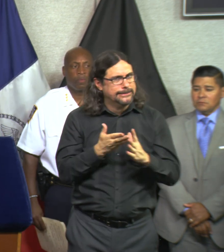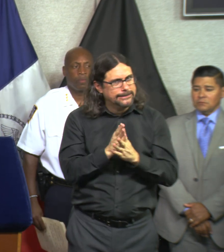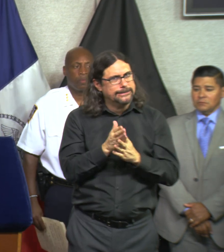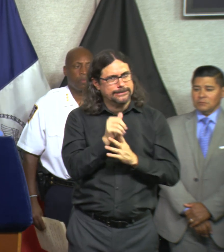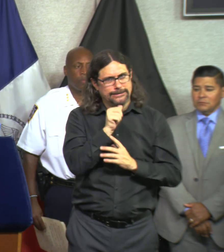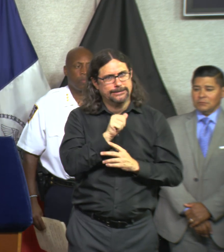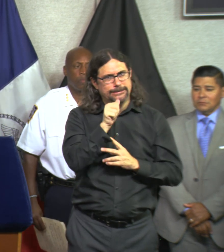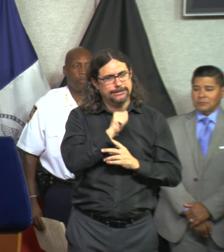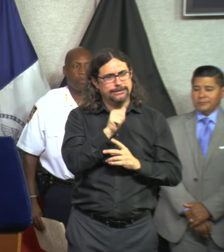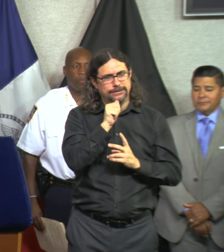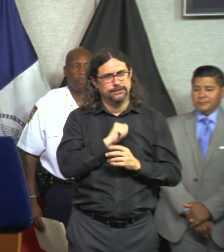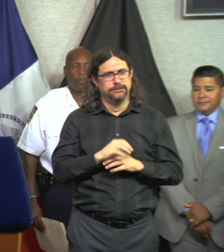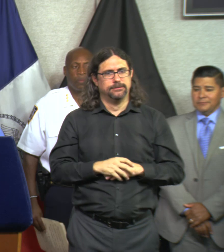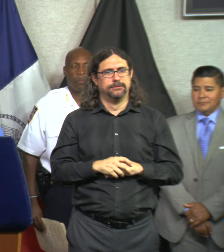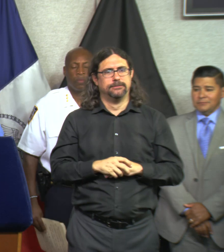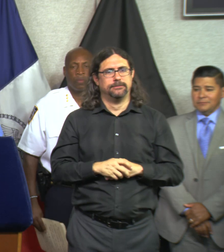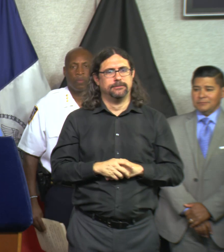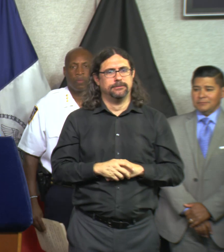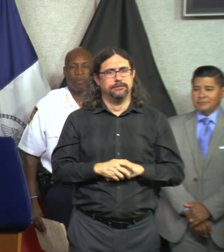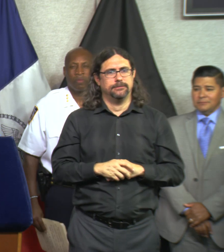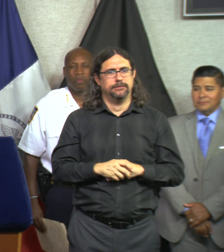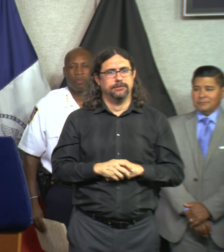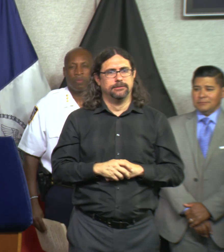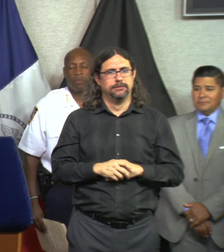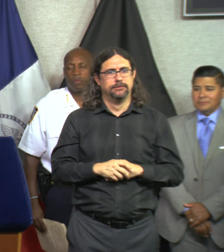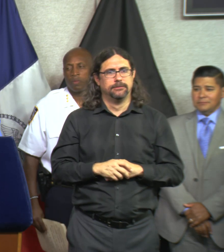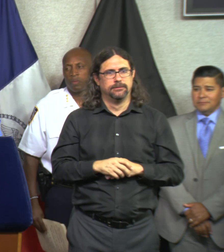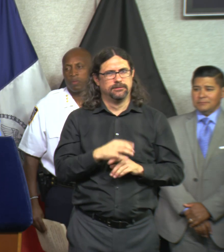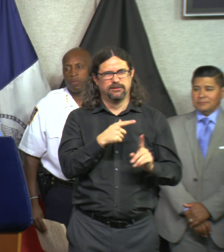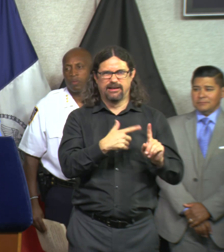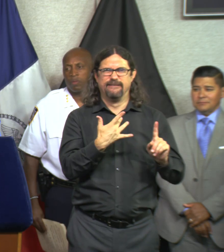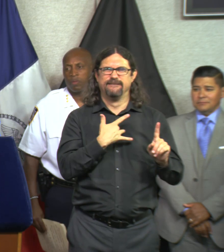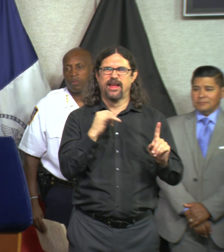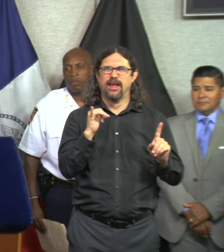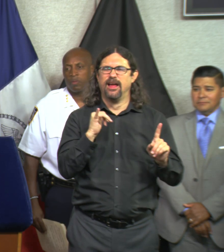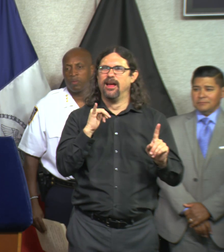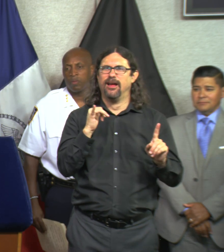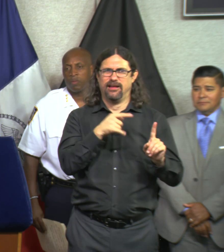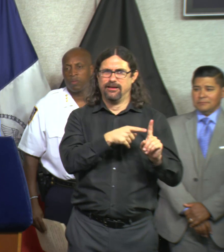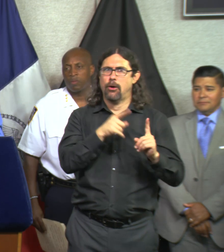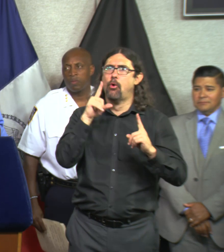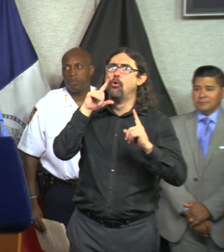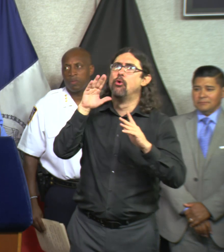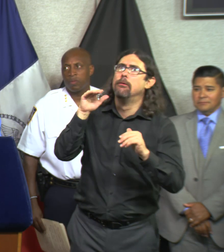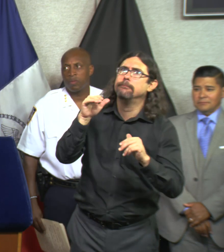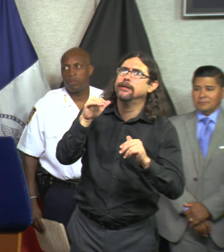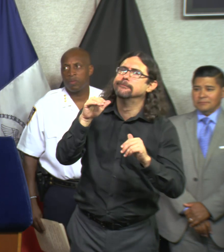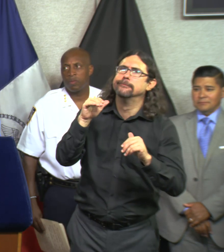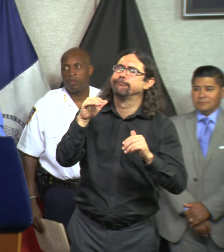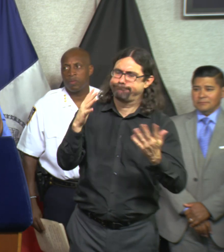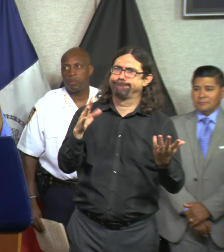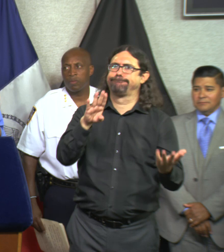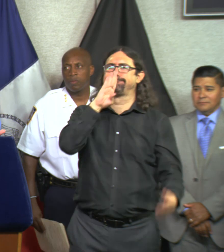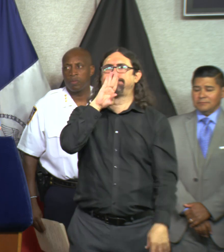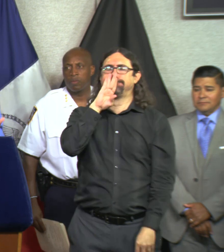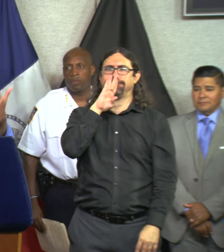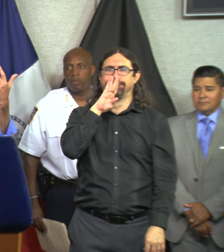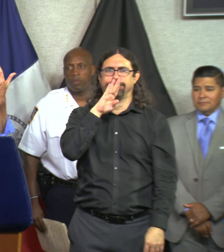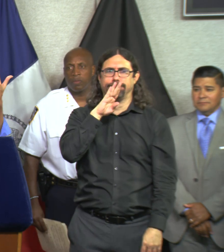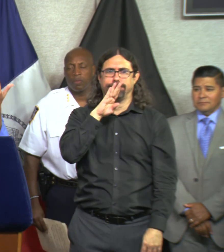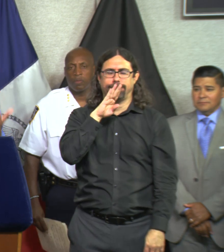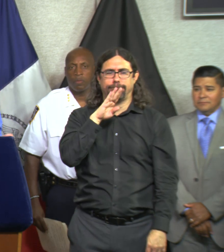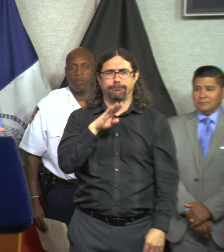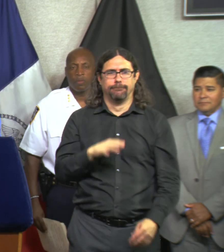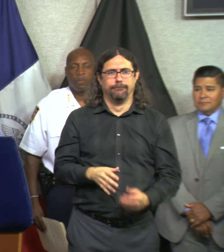we just wanted to try to say, look, we're here to communicate. We're here to show respect. We're here to